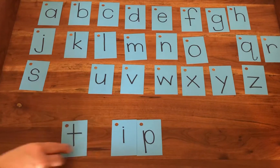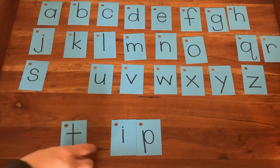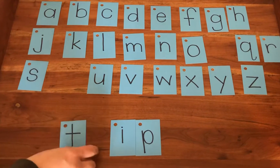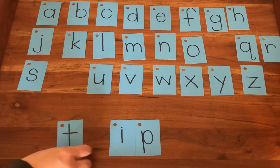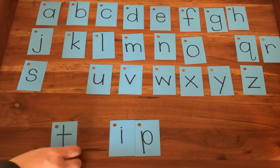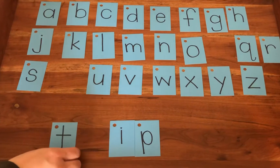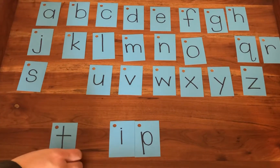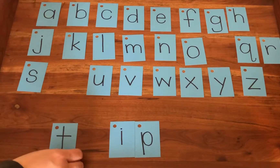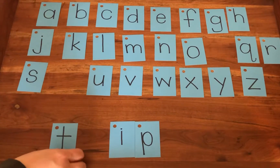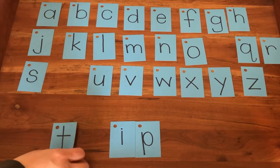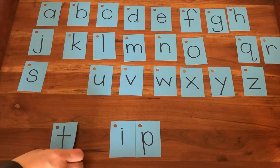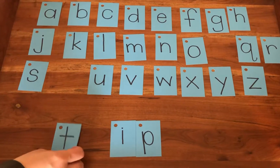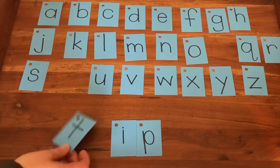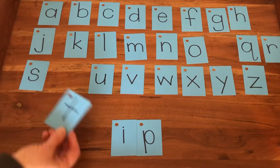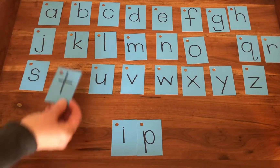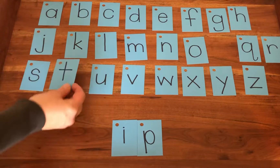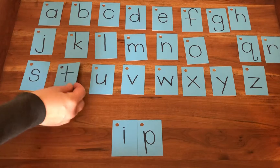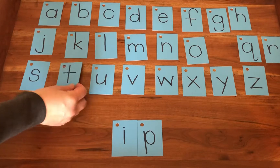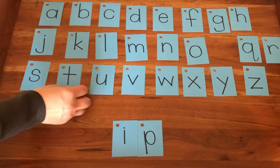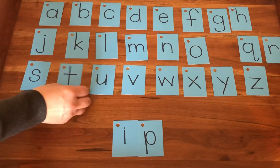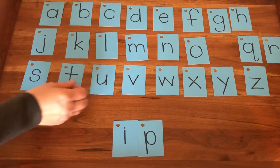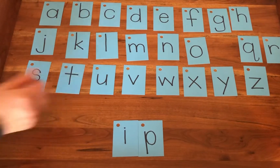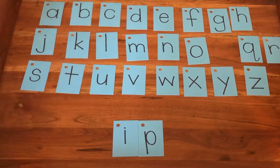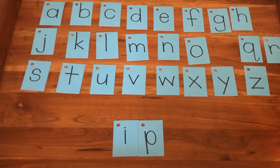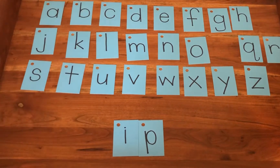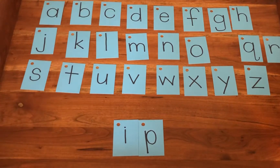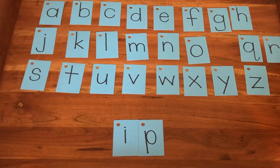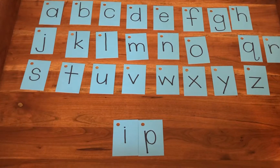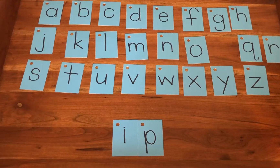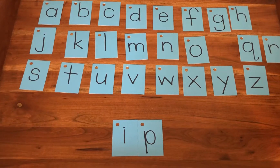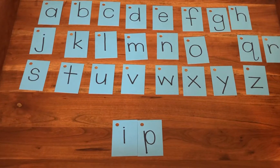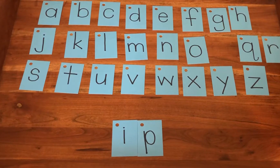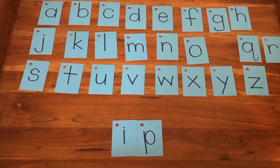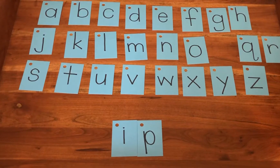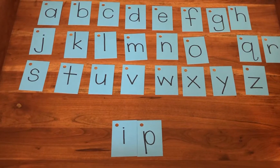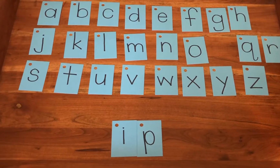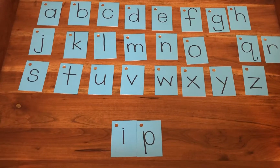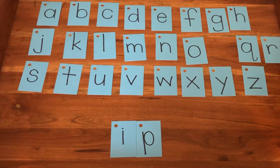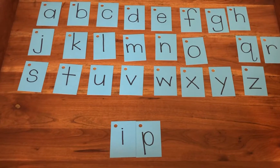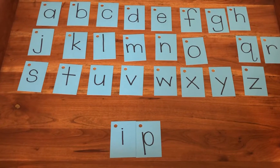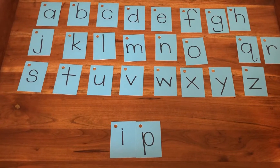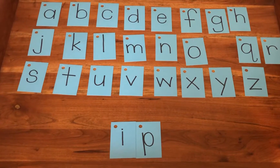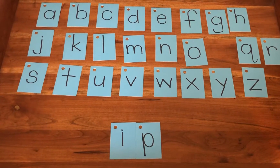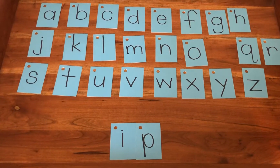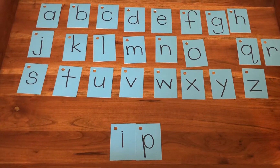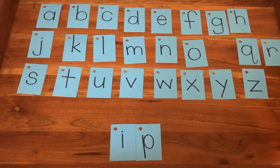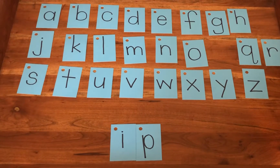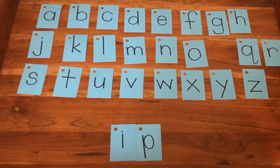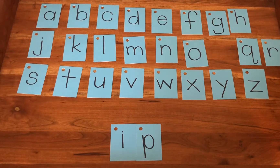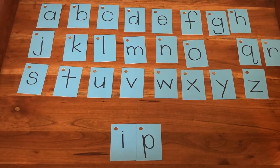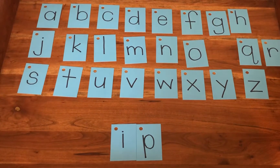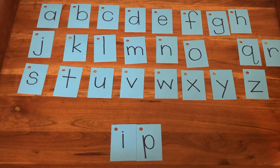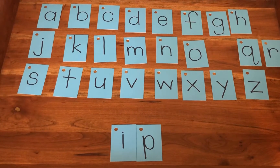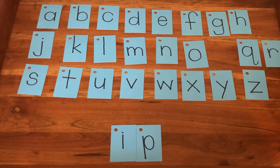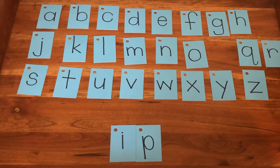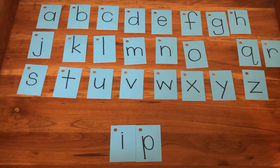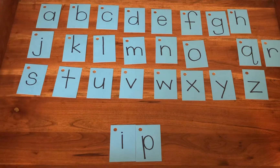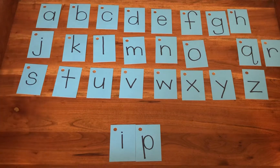and build a rhyming word. Put your T back. And let's turn tip into this word. Find